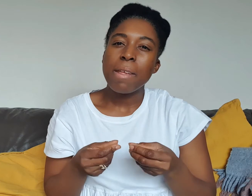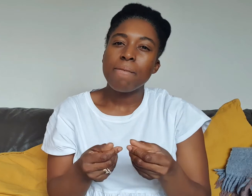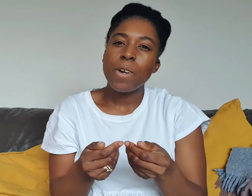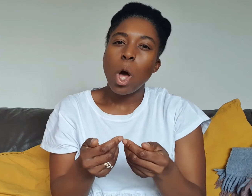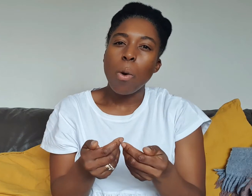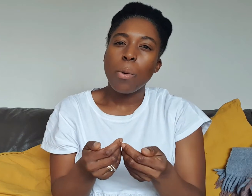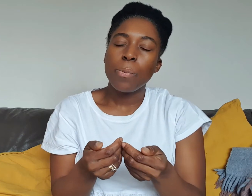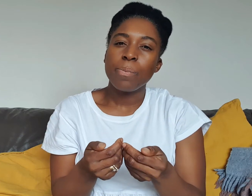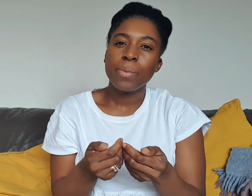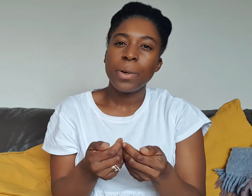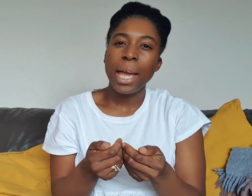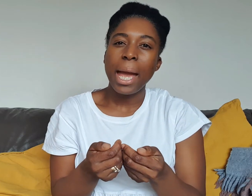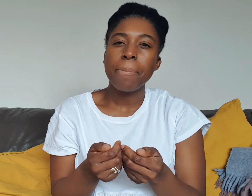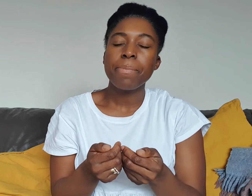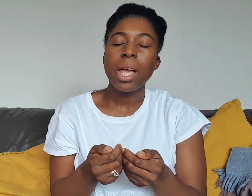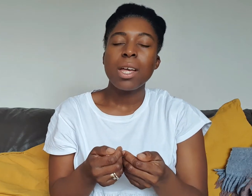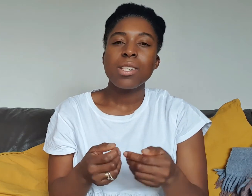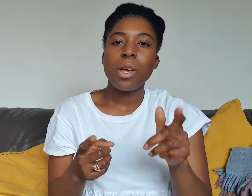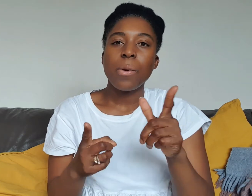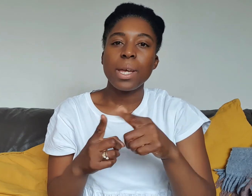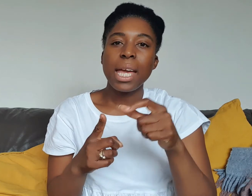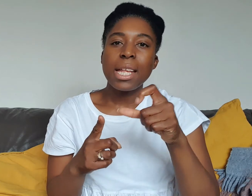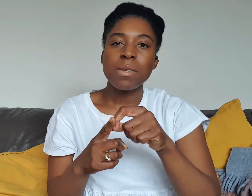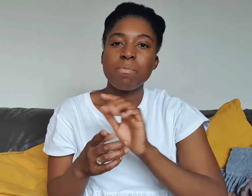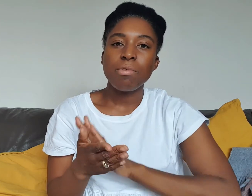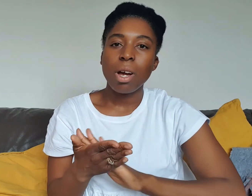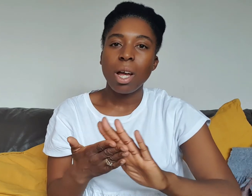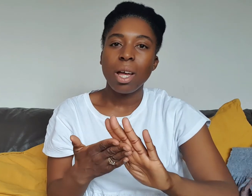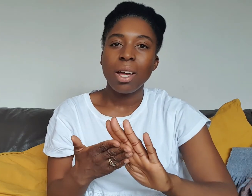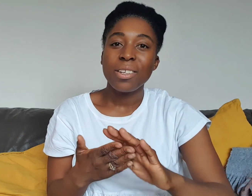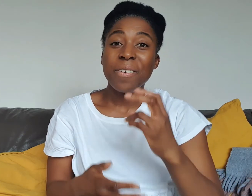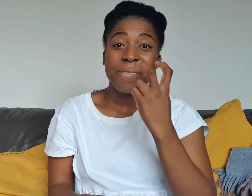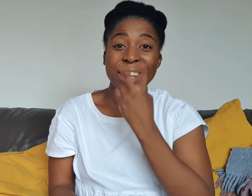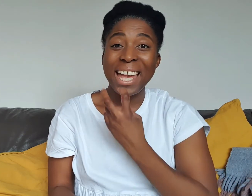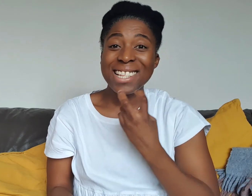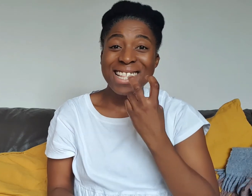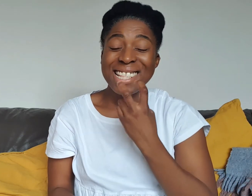flow. Okay? So Edinburgh. Don't forget to say